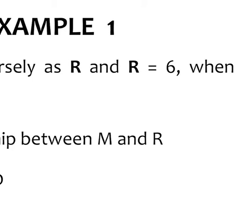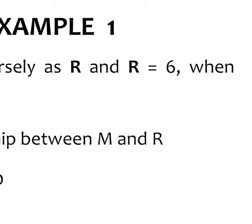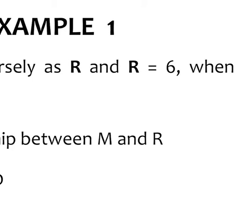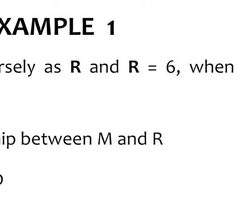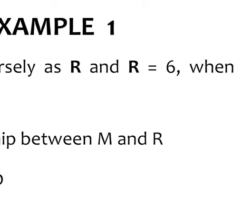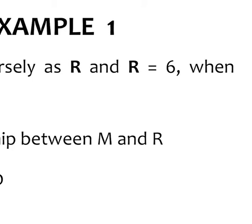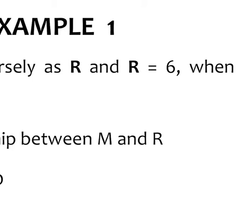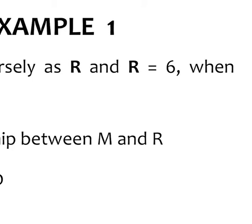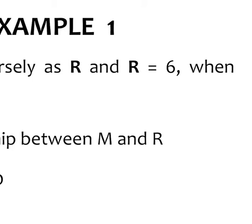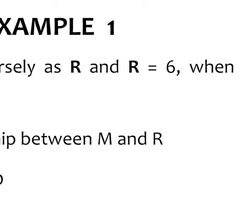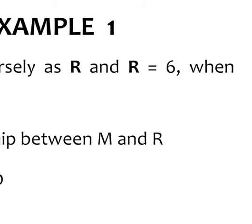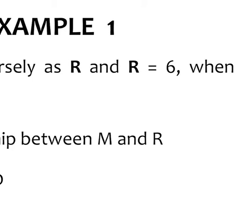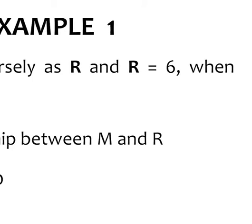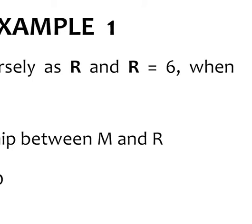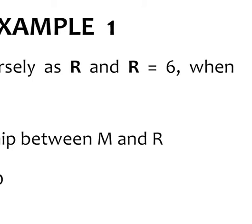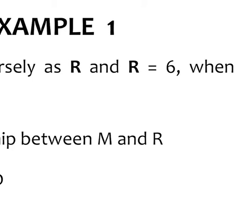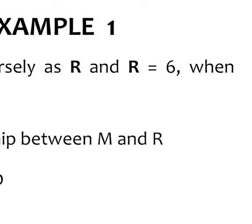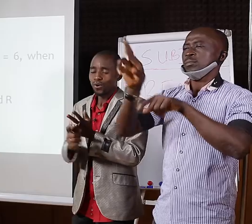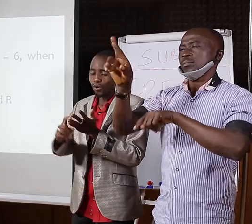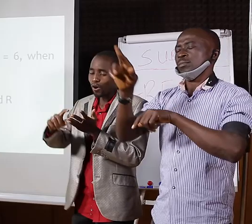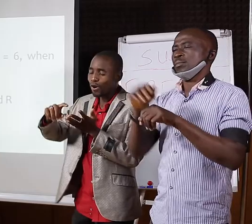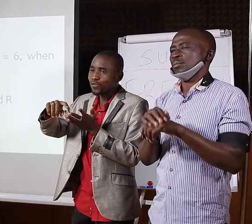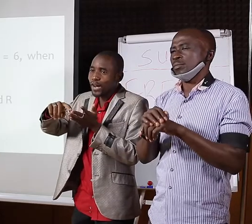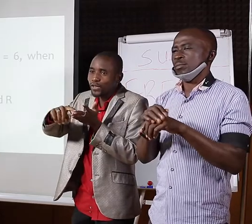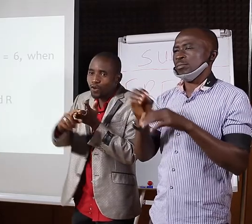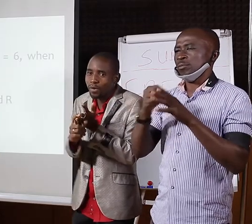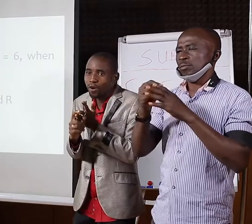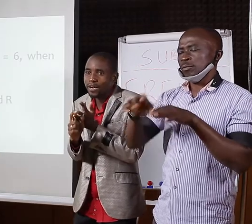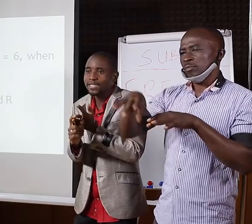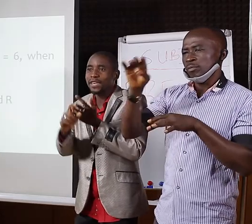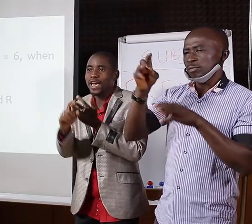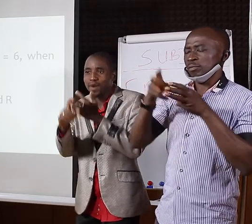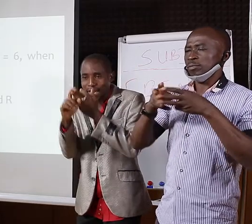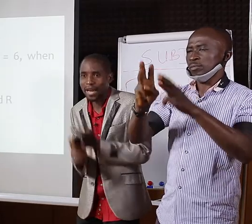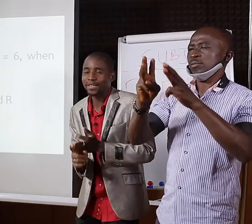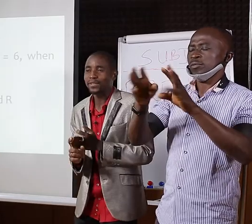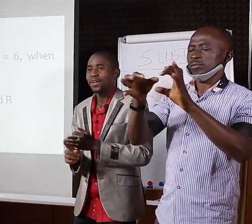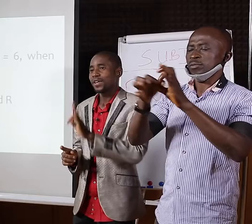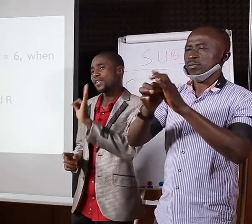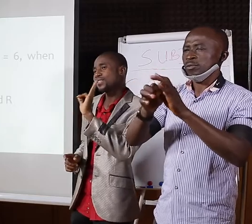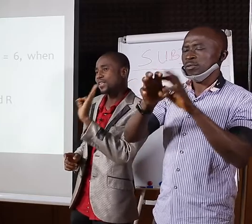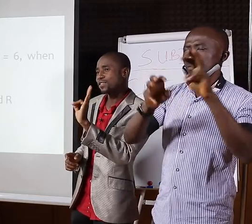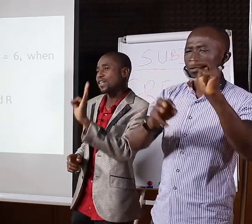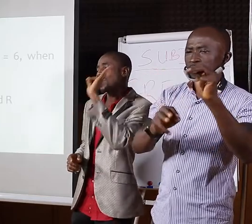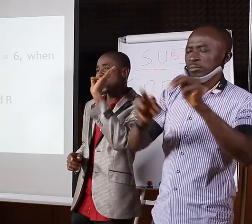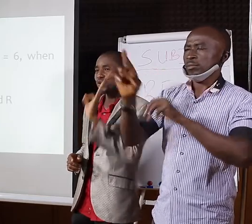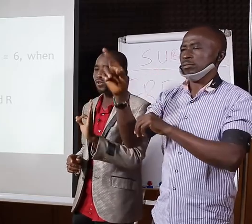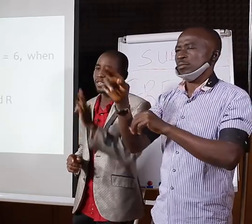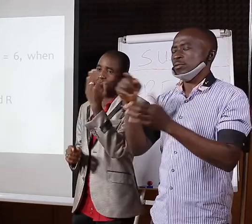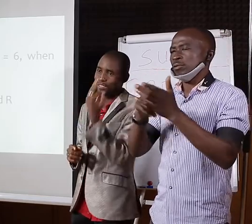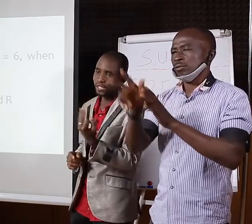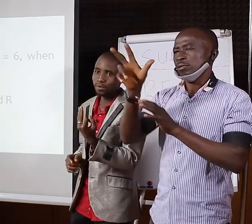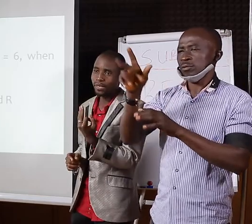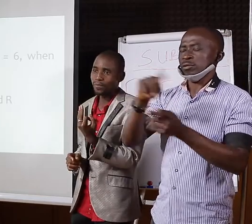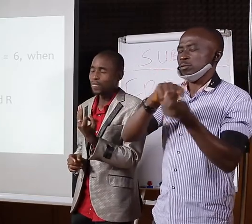express M in terms of R, or find the formula connecting M and R. These three statements are